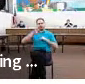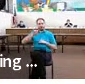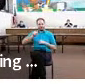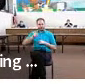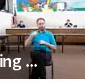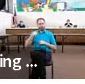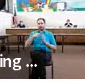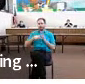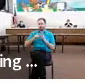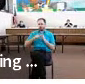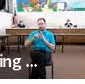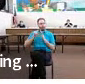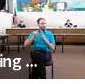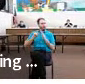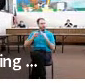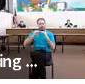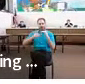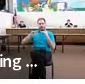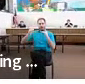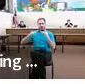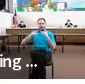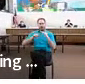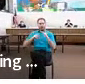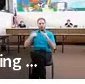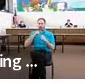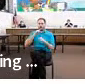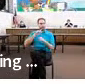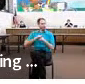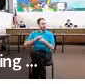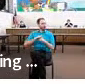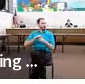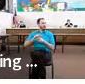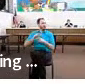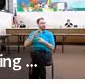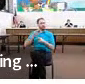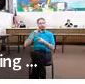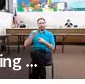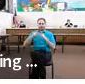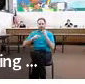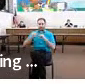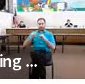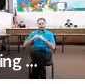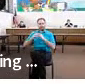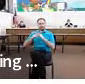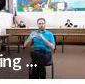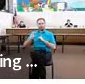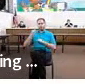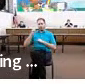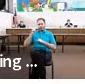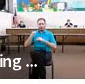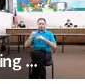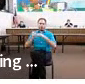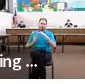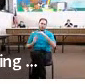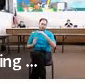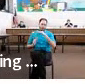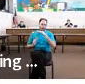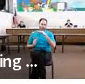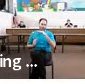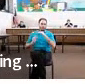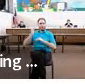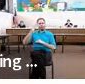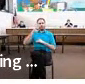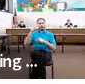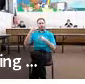have reviewed the elevations and can assure you that the constructed buildings will not exceed the horizon